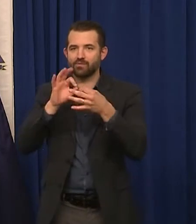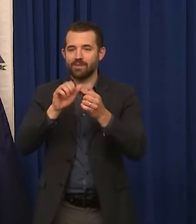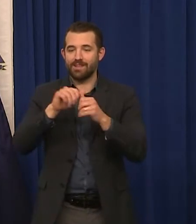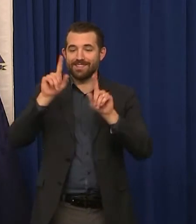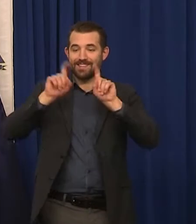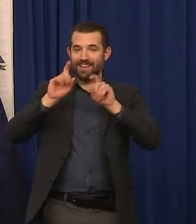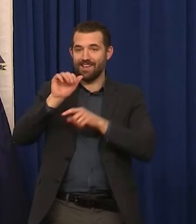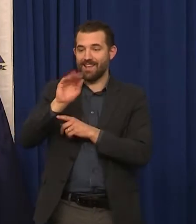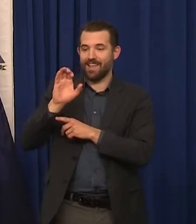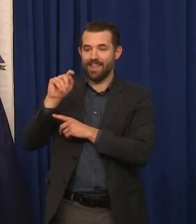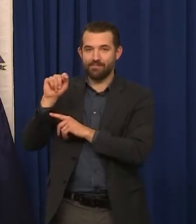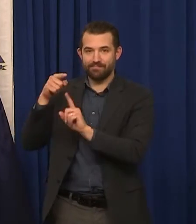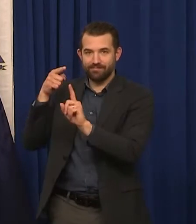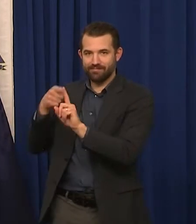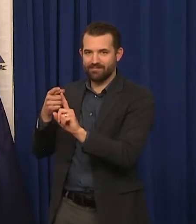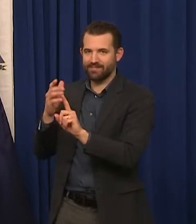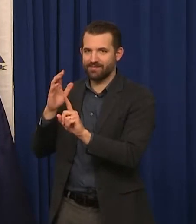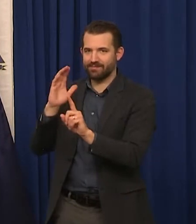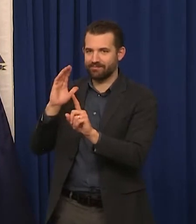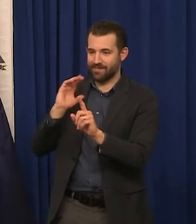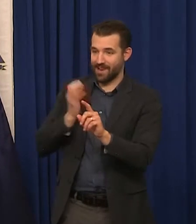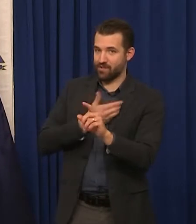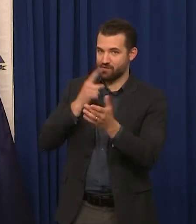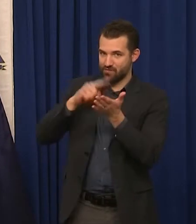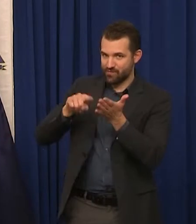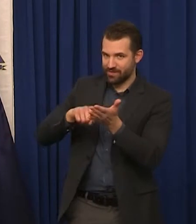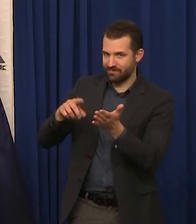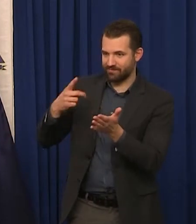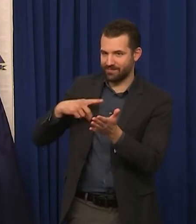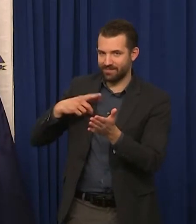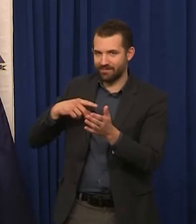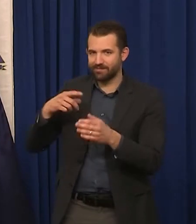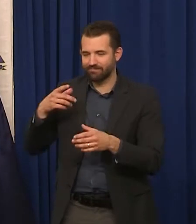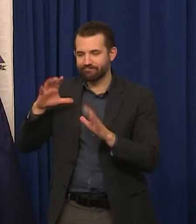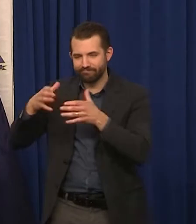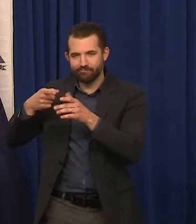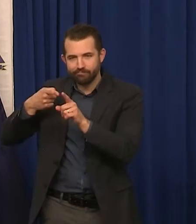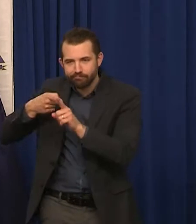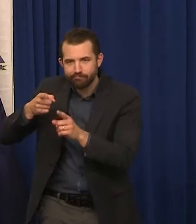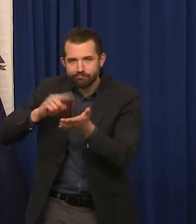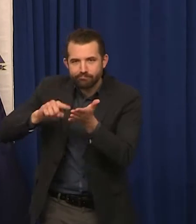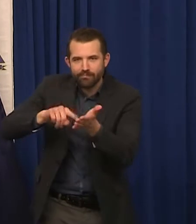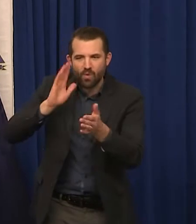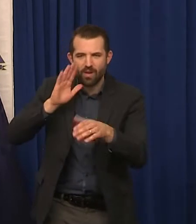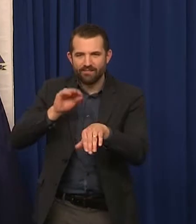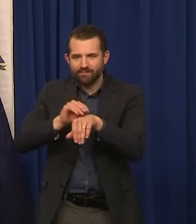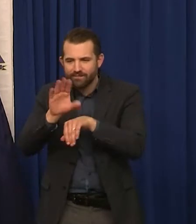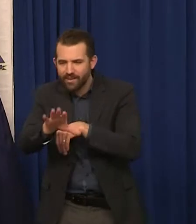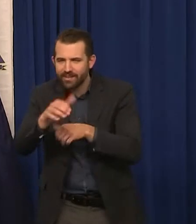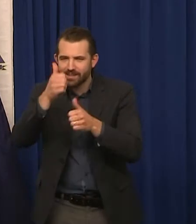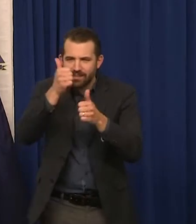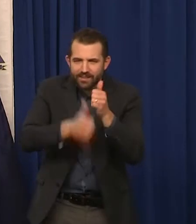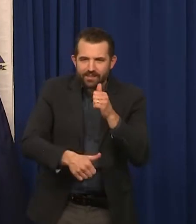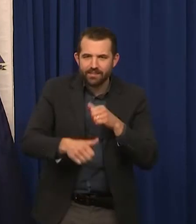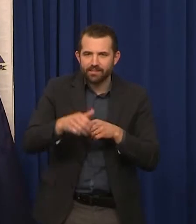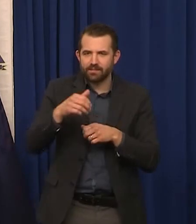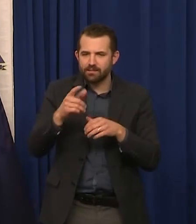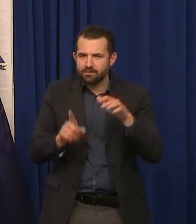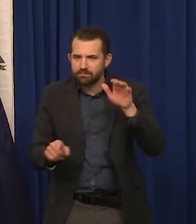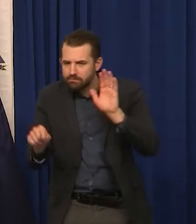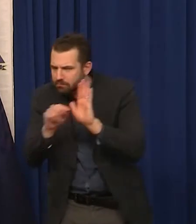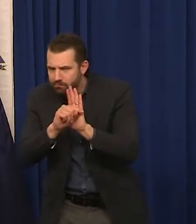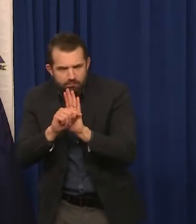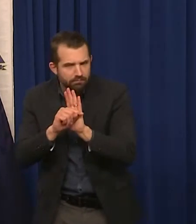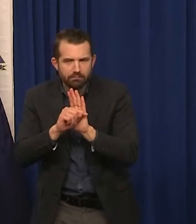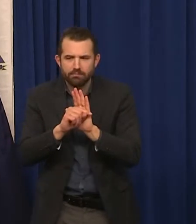medical advisors provide case-by-case advice on whether a particular individual who tests negative should be treated as if